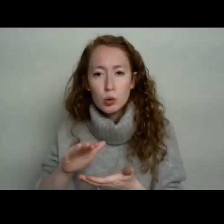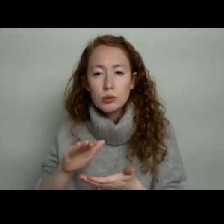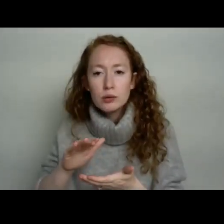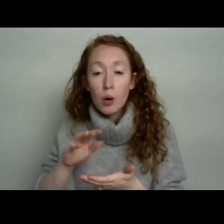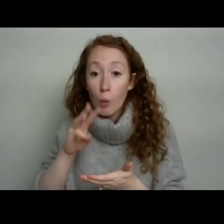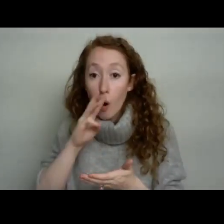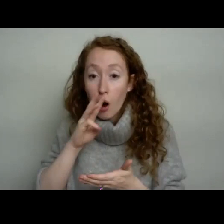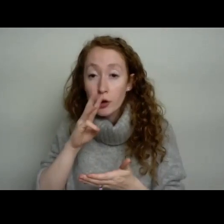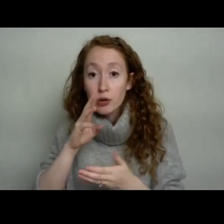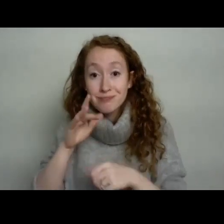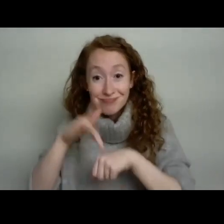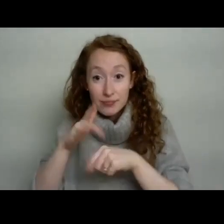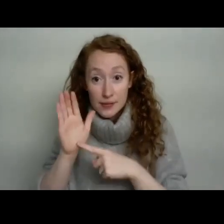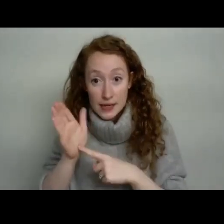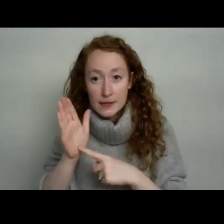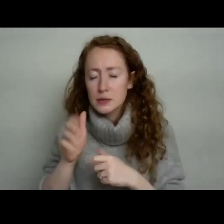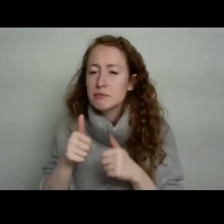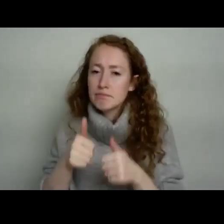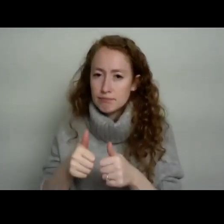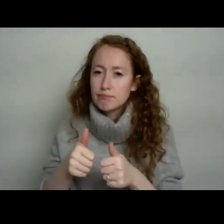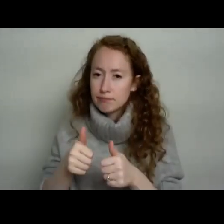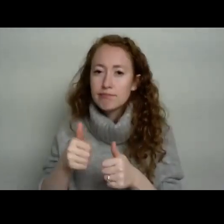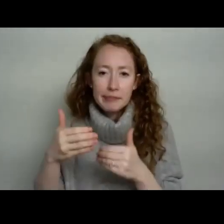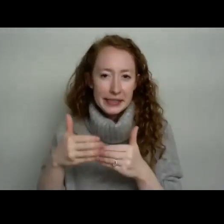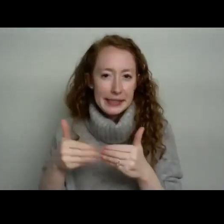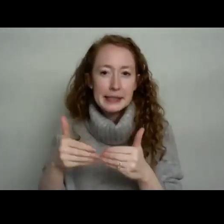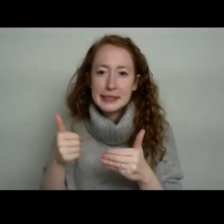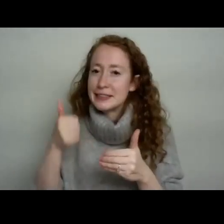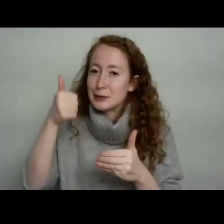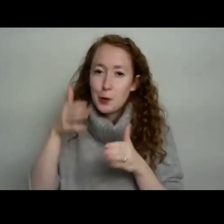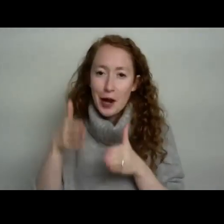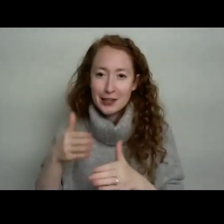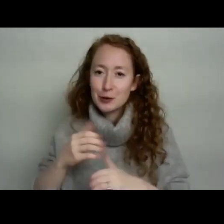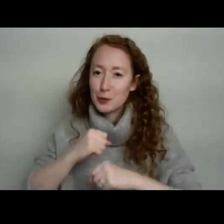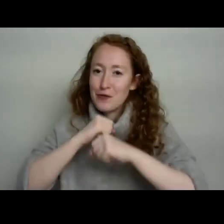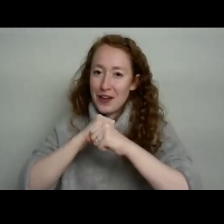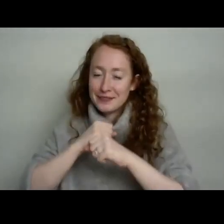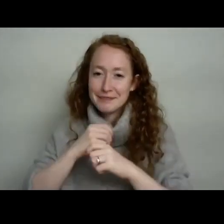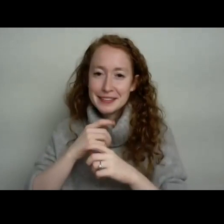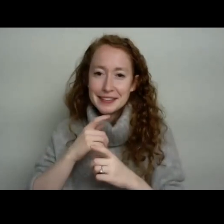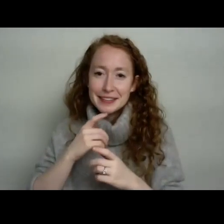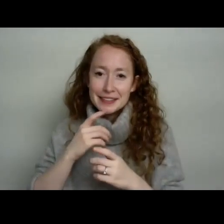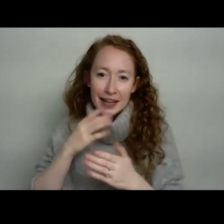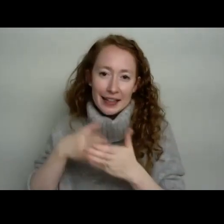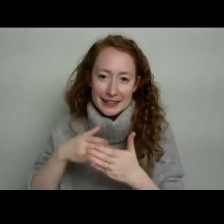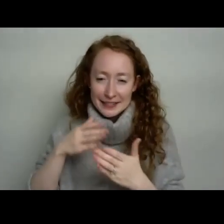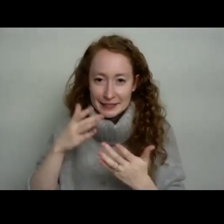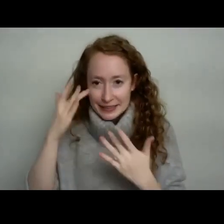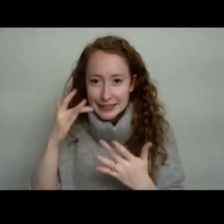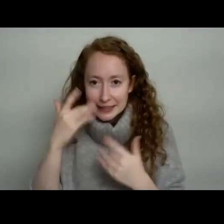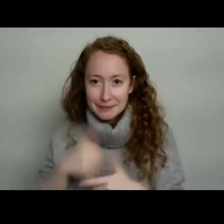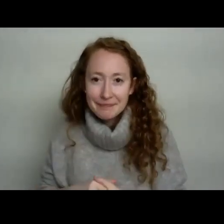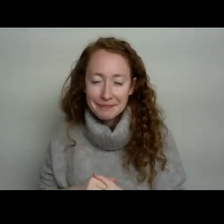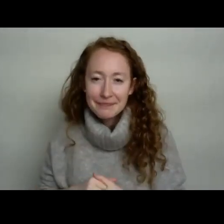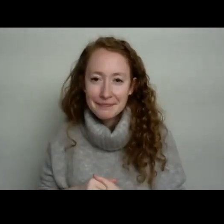the rest of the season, that is one of the easiest ways to prevent disease, right? Prevention is the best cure.